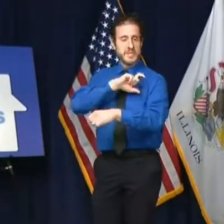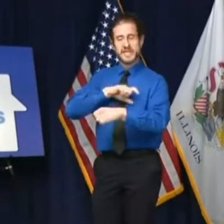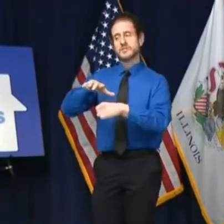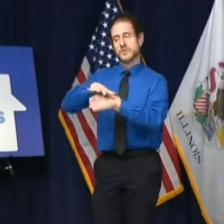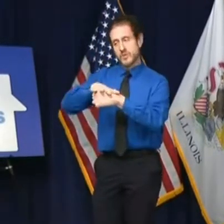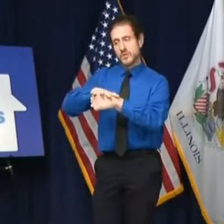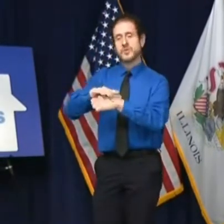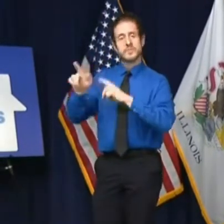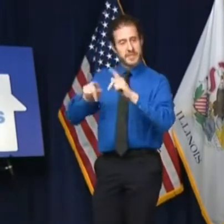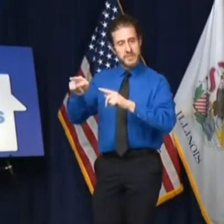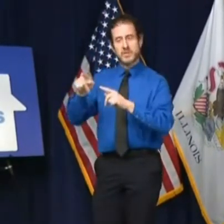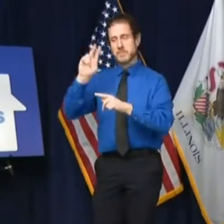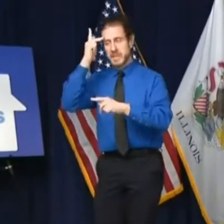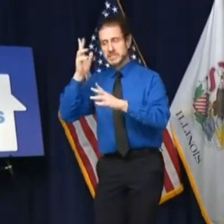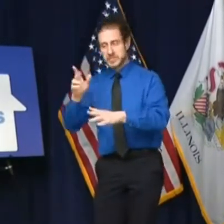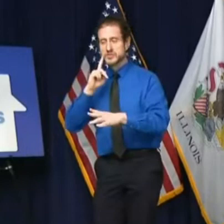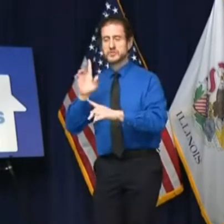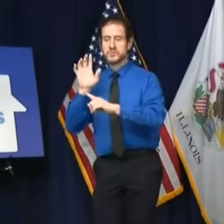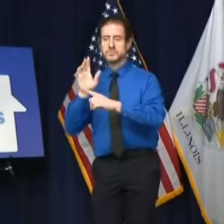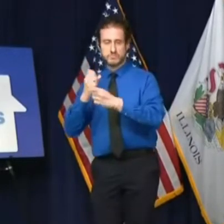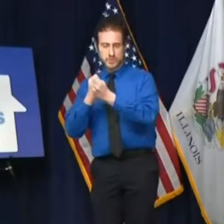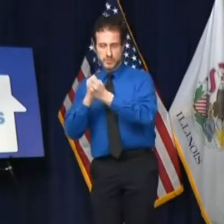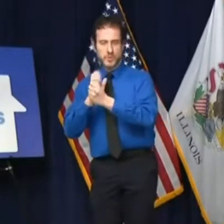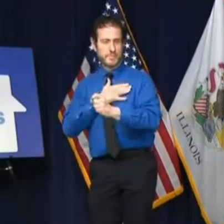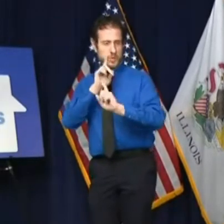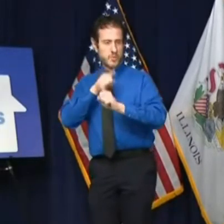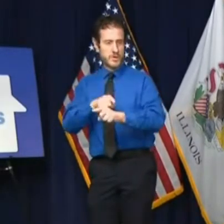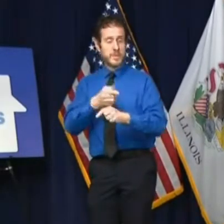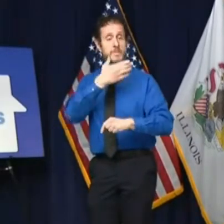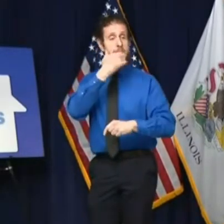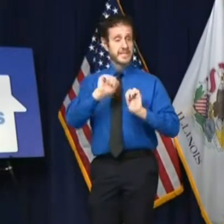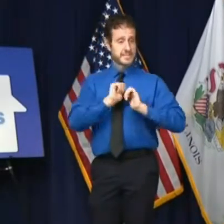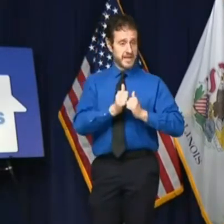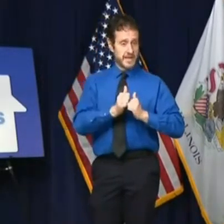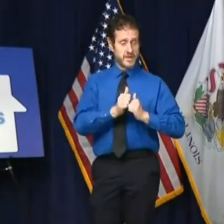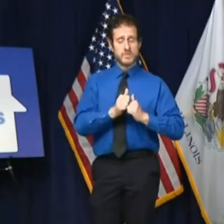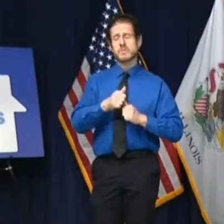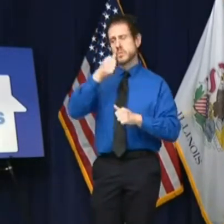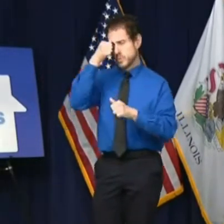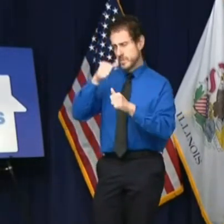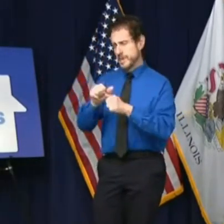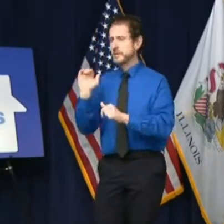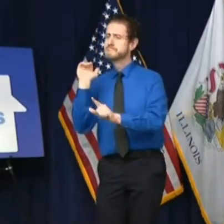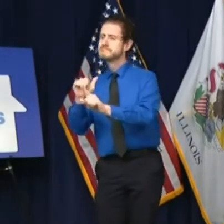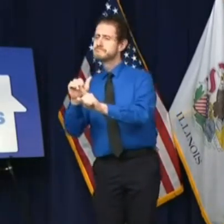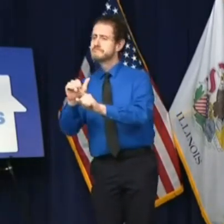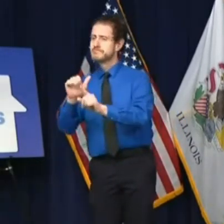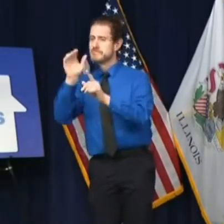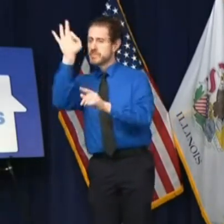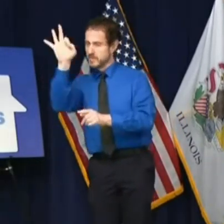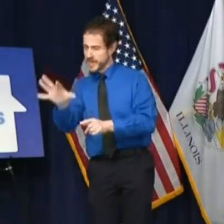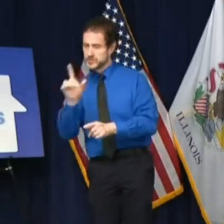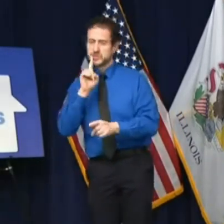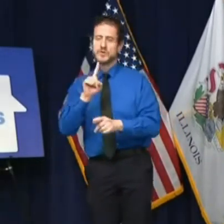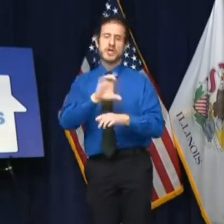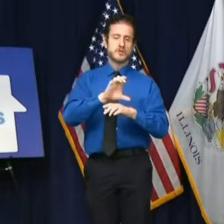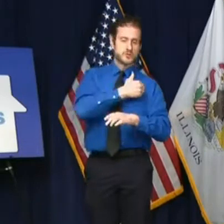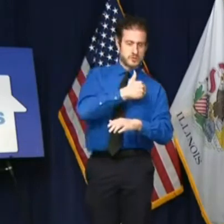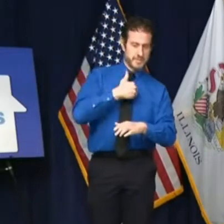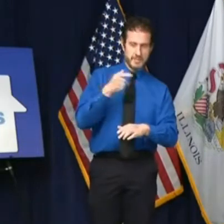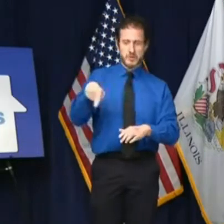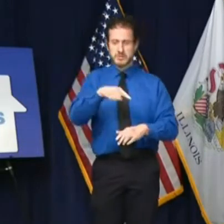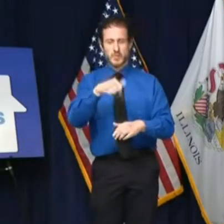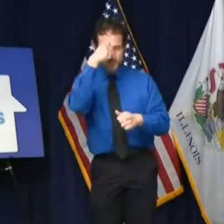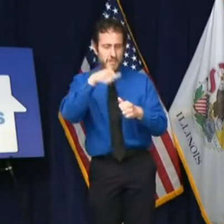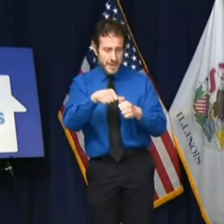to enforce these orders. And the best way to do that, of course, is a reminder to the pastor and to the parishioners that they're putting